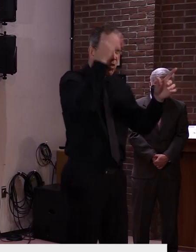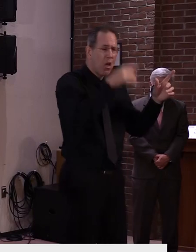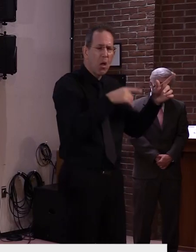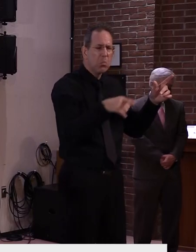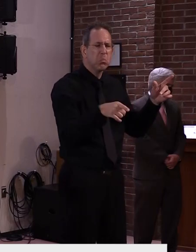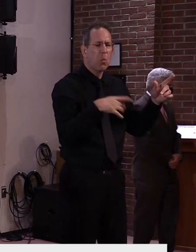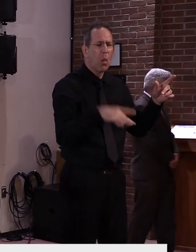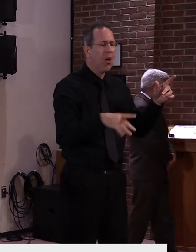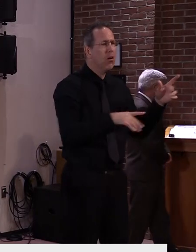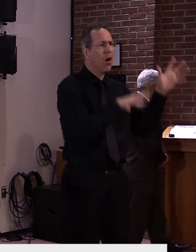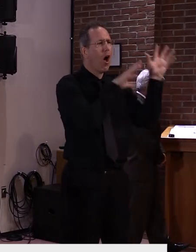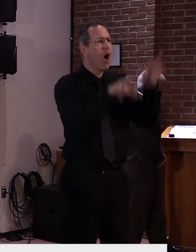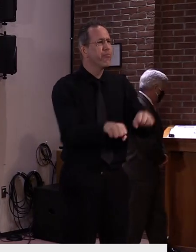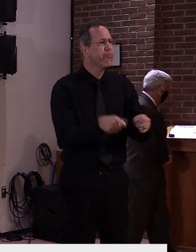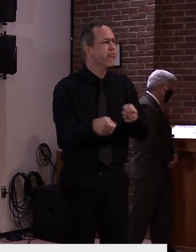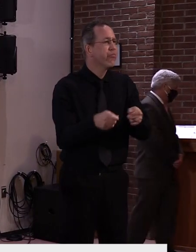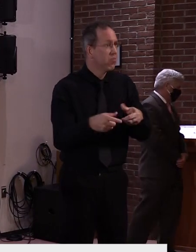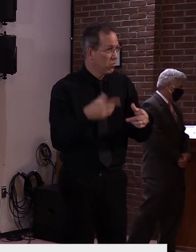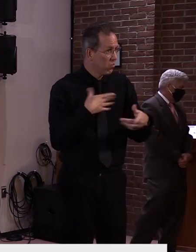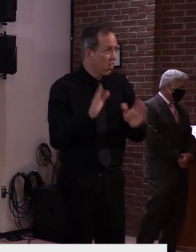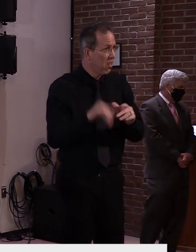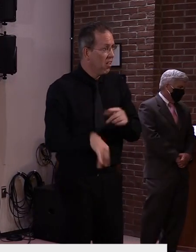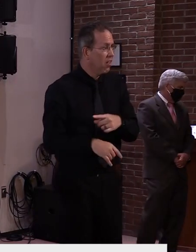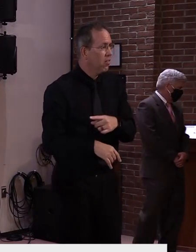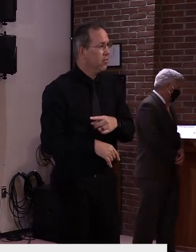Katie Jickling, BT Digger.